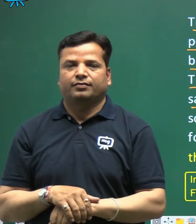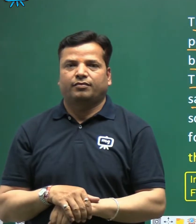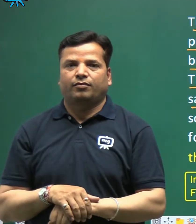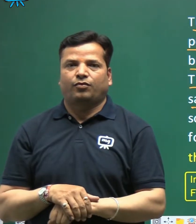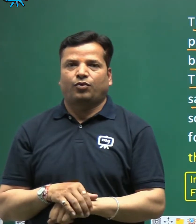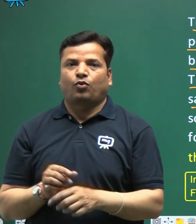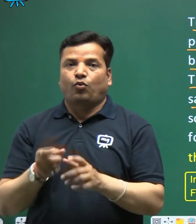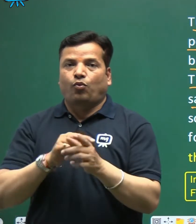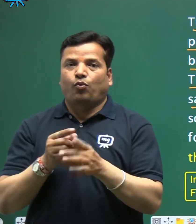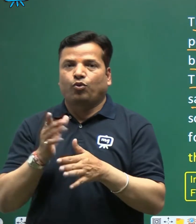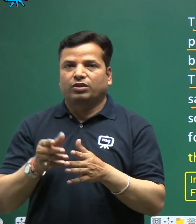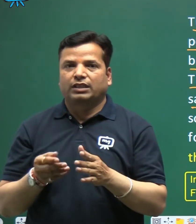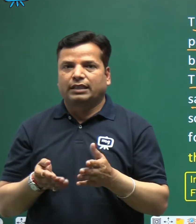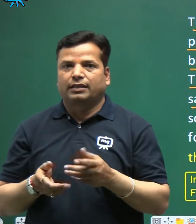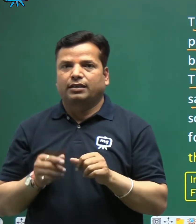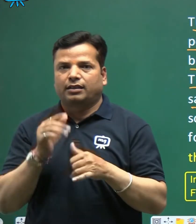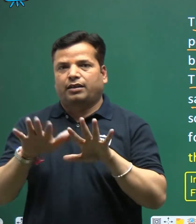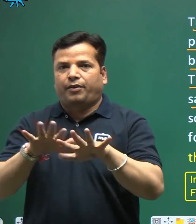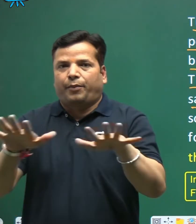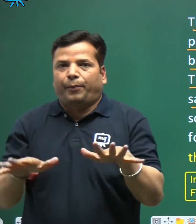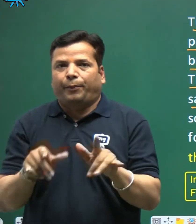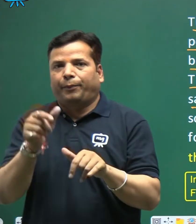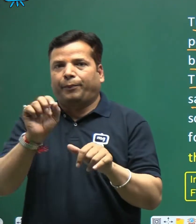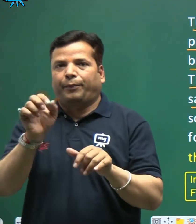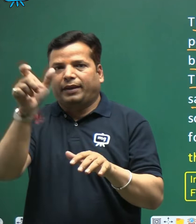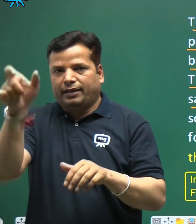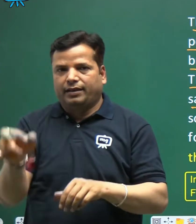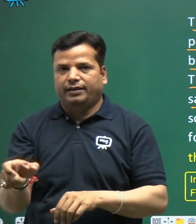for the playwright